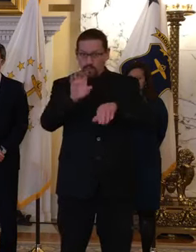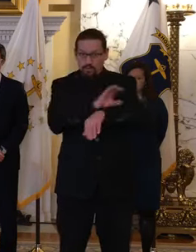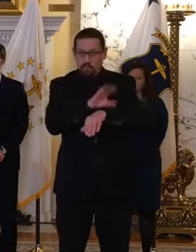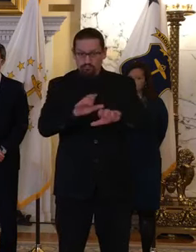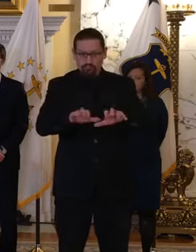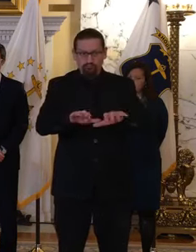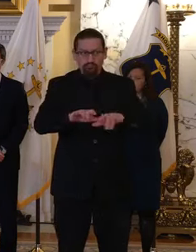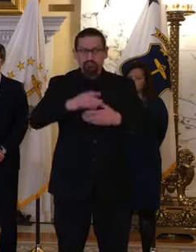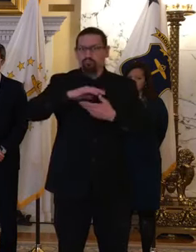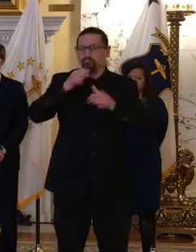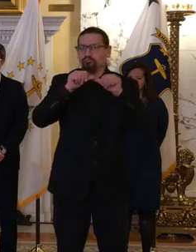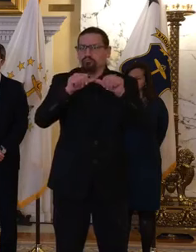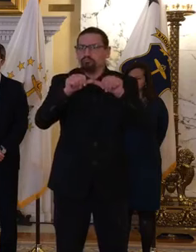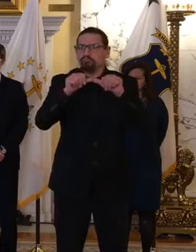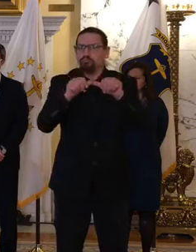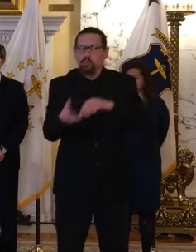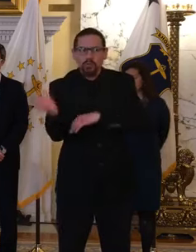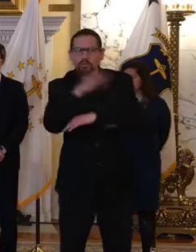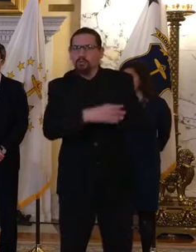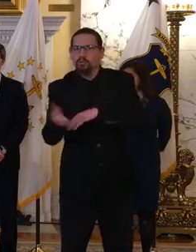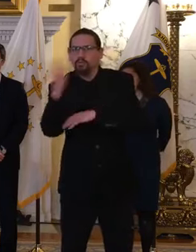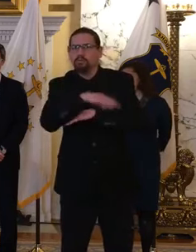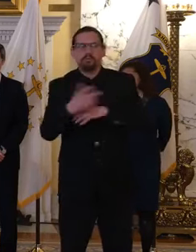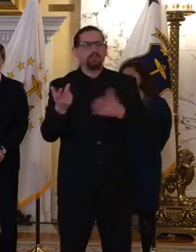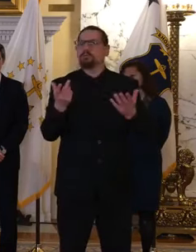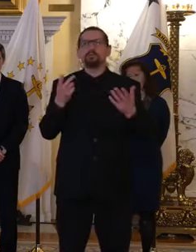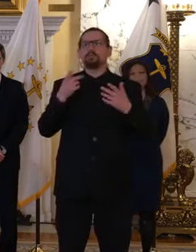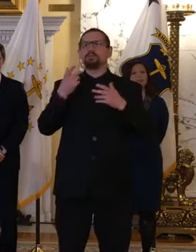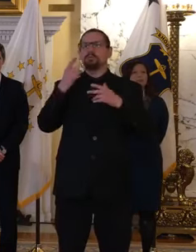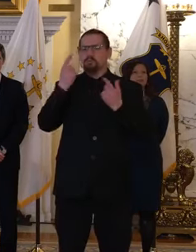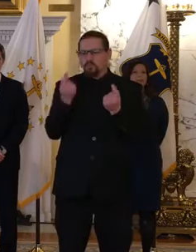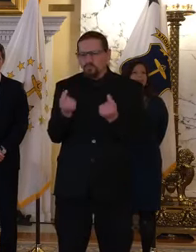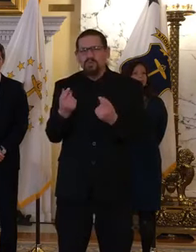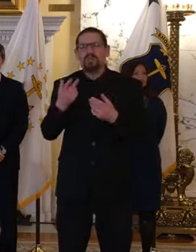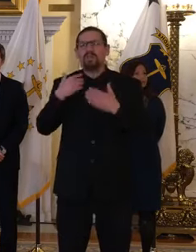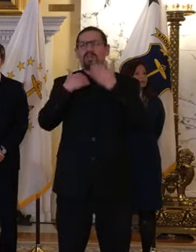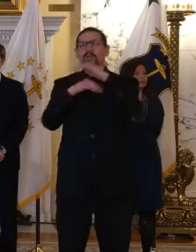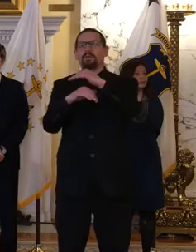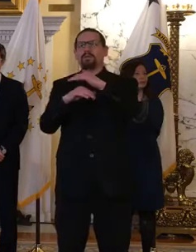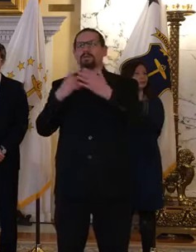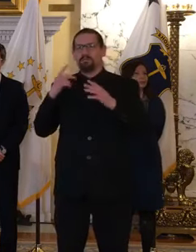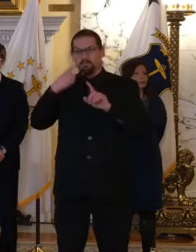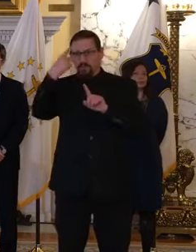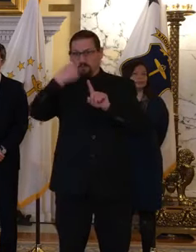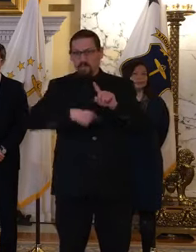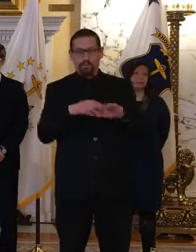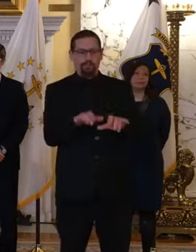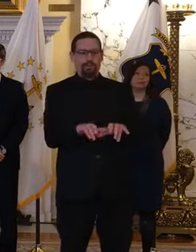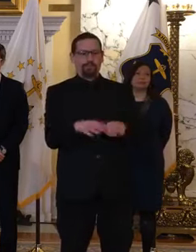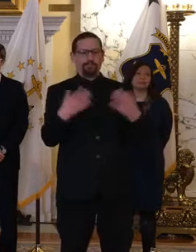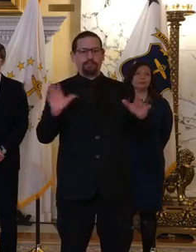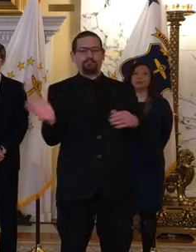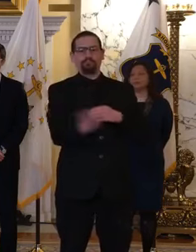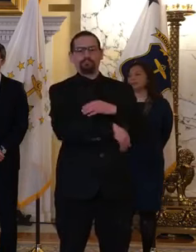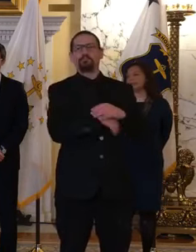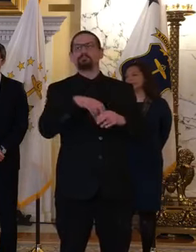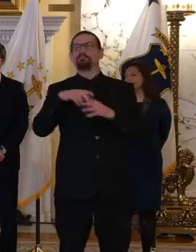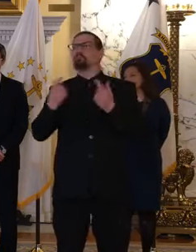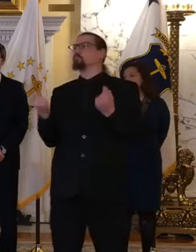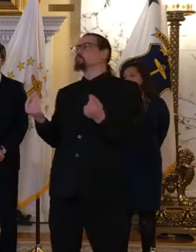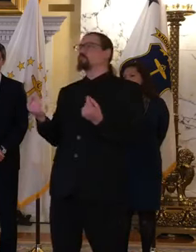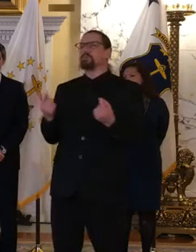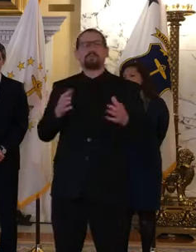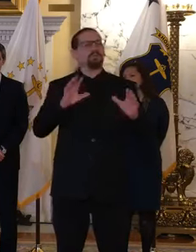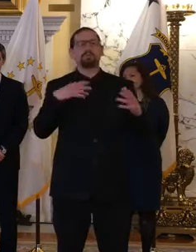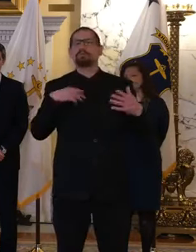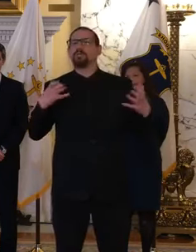about computers. I agree. I agree fully with that. There's such value to just picking up a book, picking up a